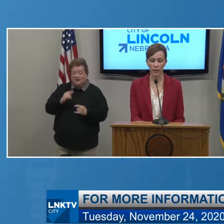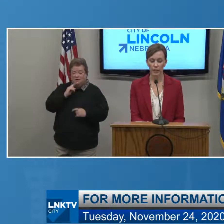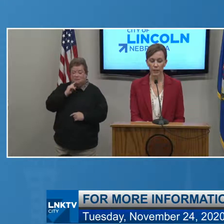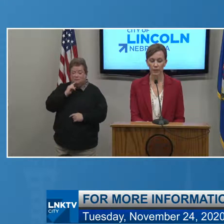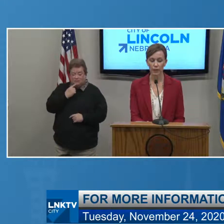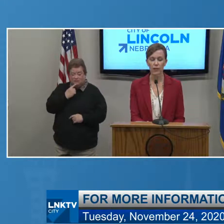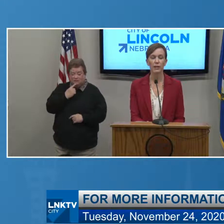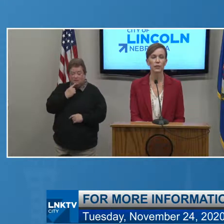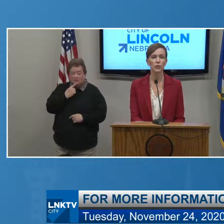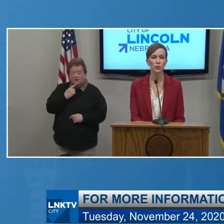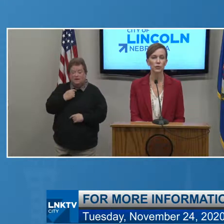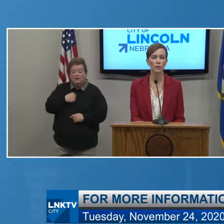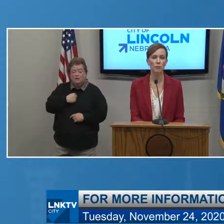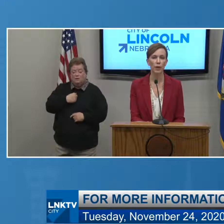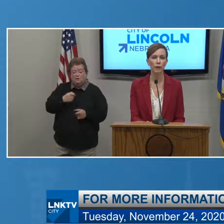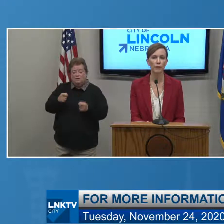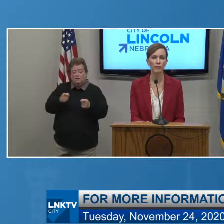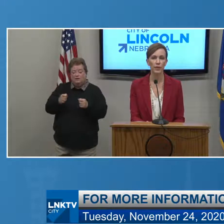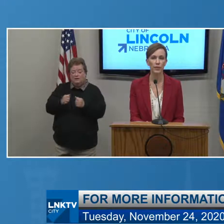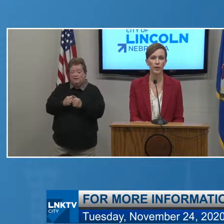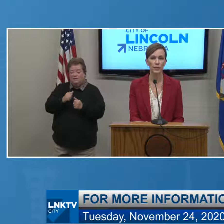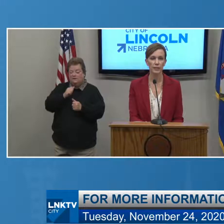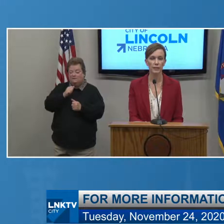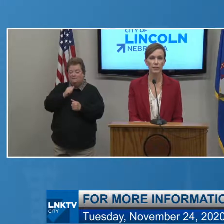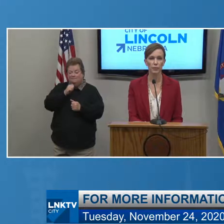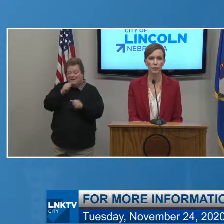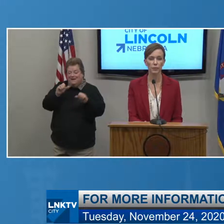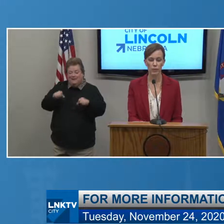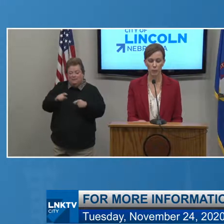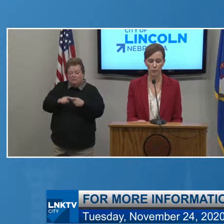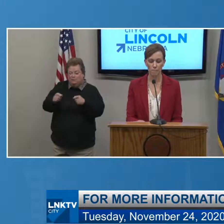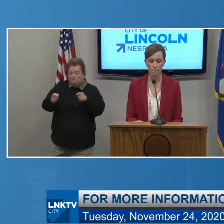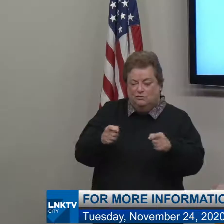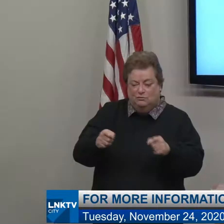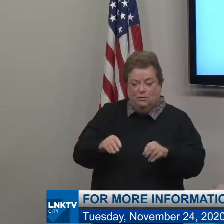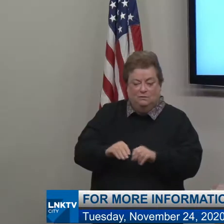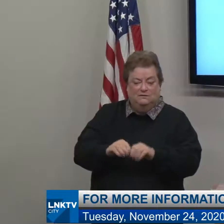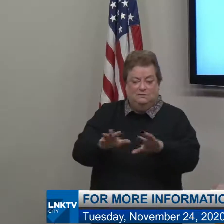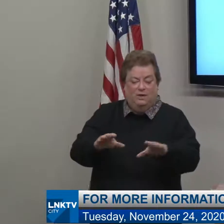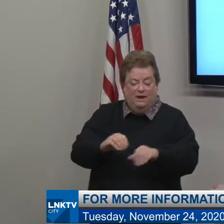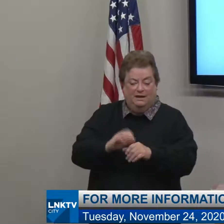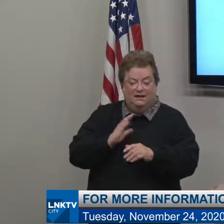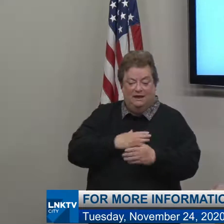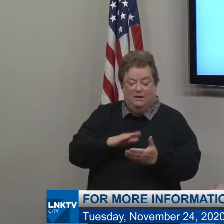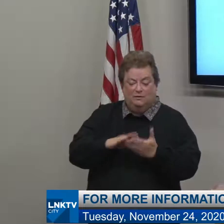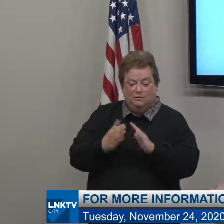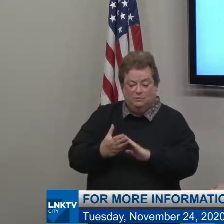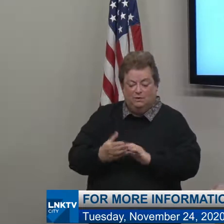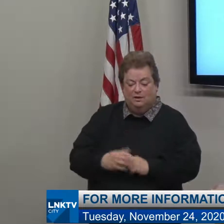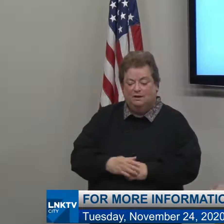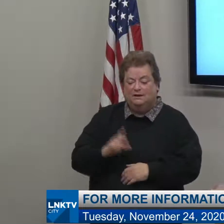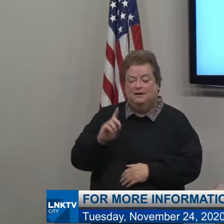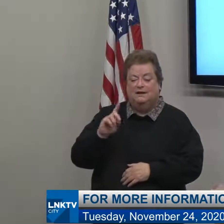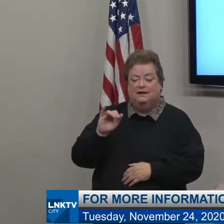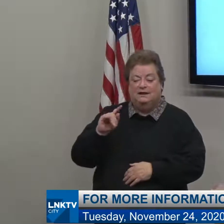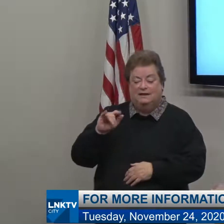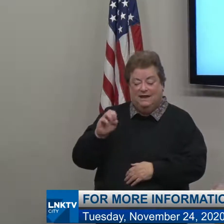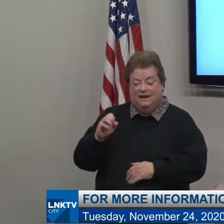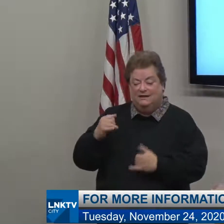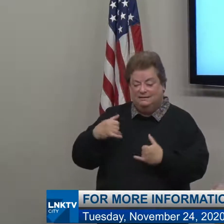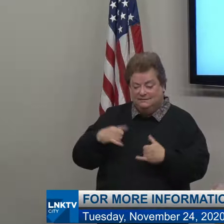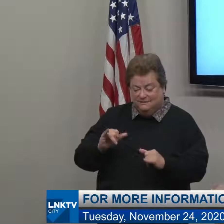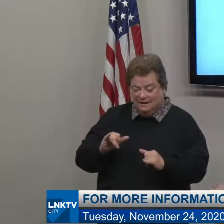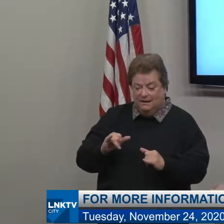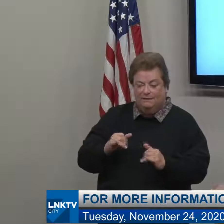with right now is uncontrolled spread of COVID-19 in our community. Our data has continued to trend in the